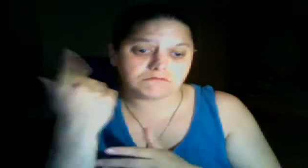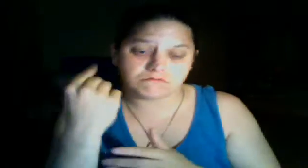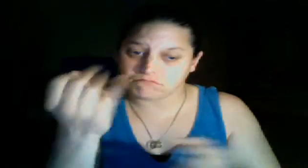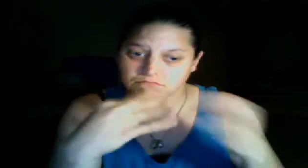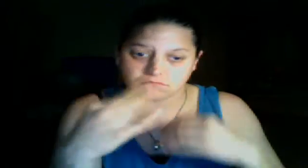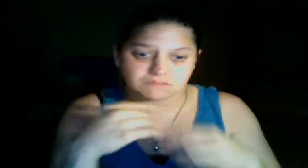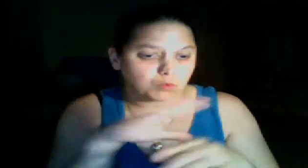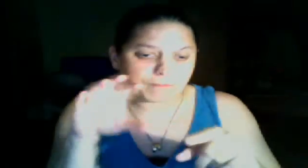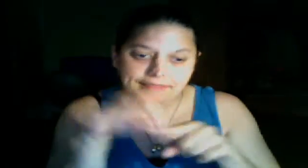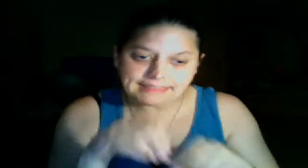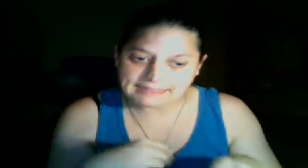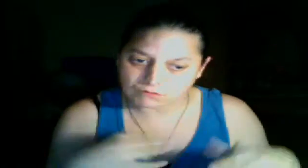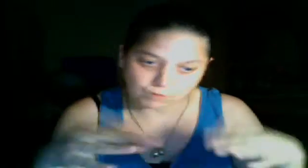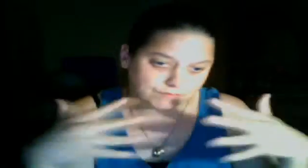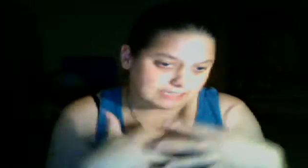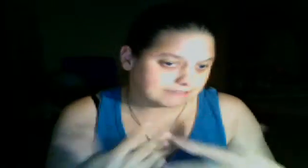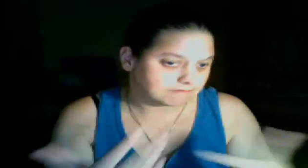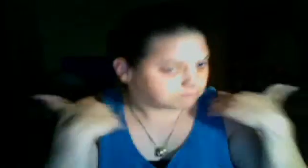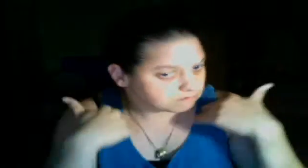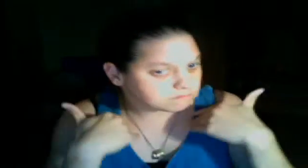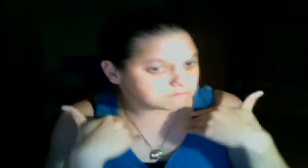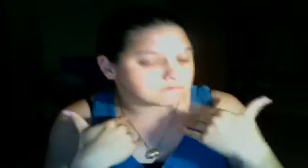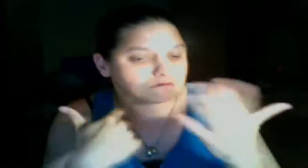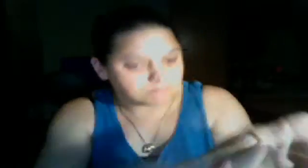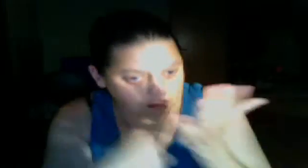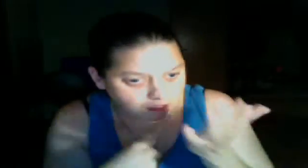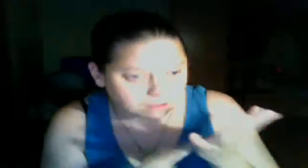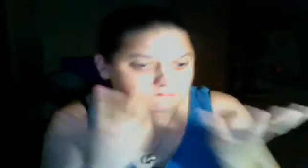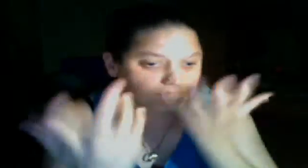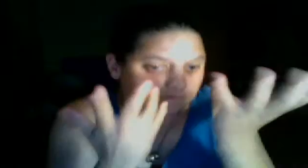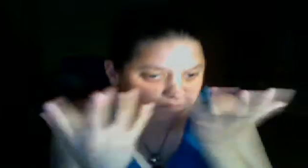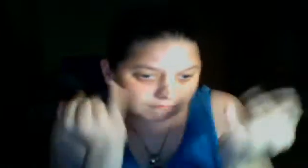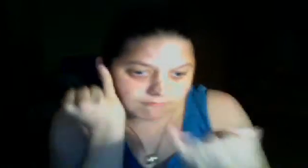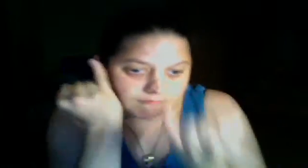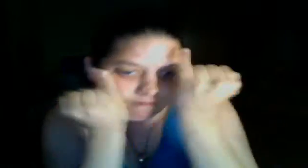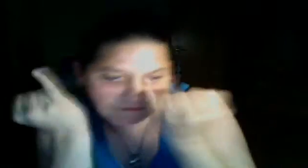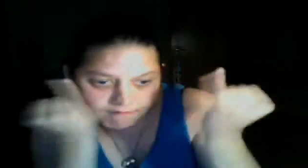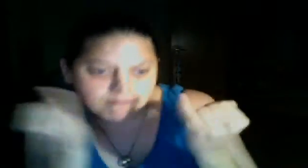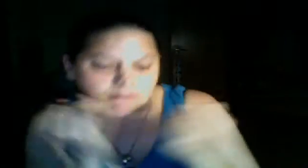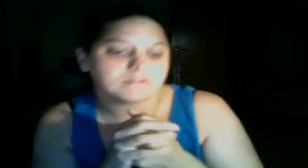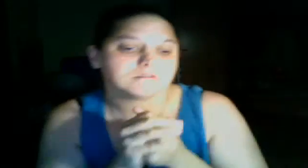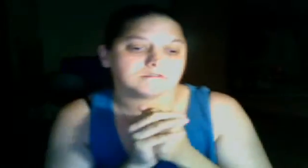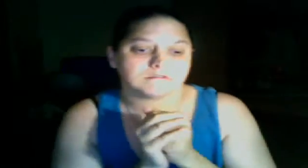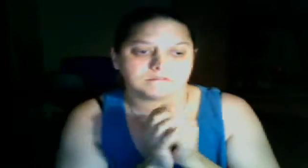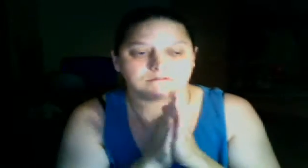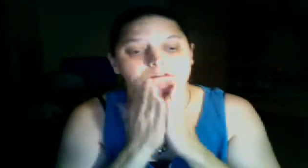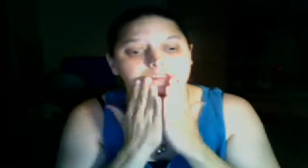Let's go, Mason. Let's get you down to the department store and get you some free samples of body spray. No offense, you kind of smell like a